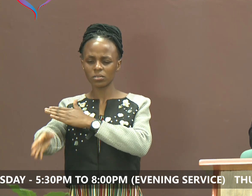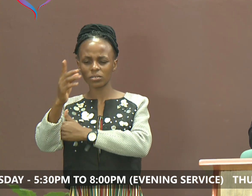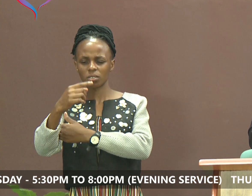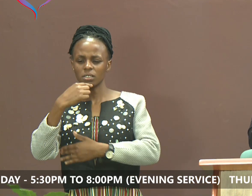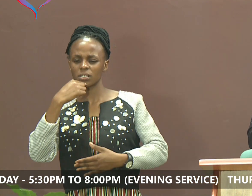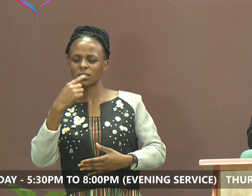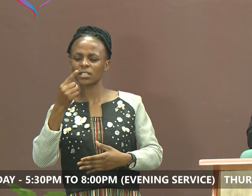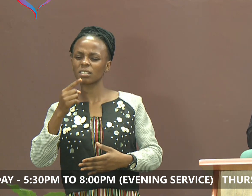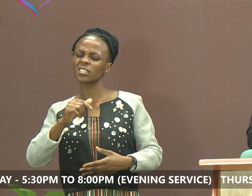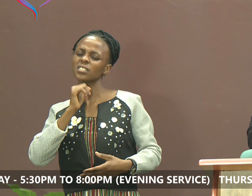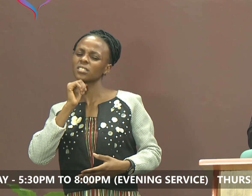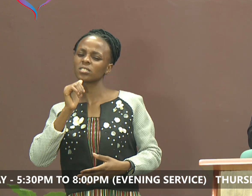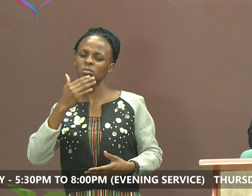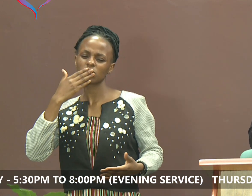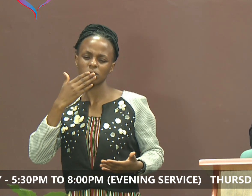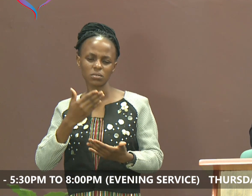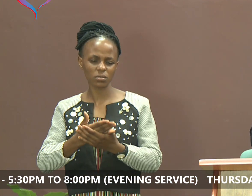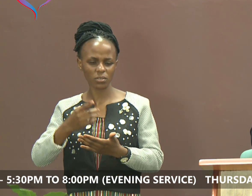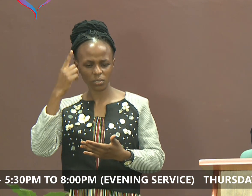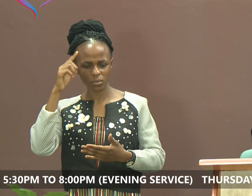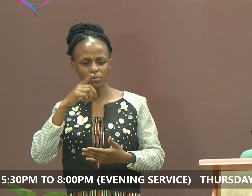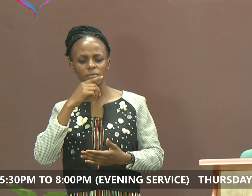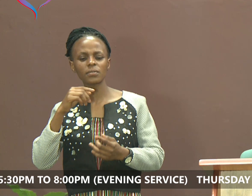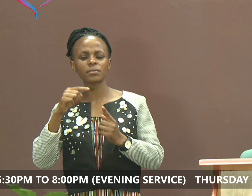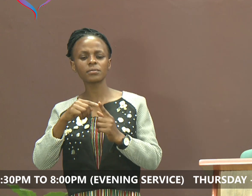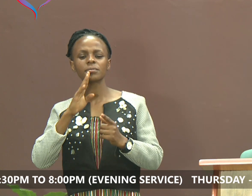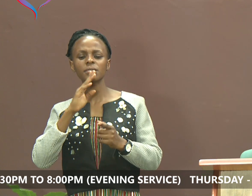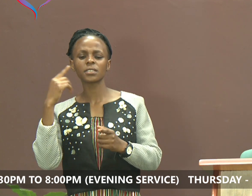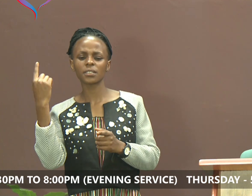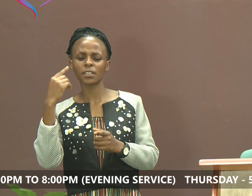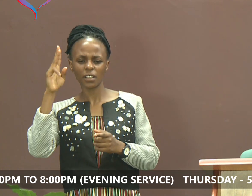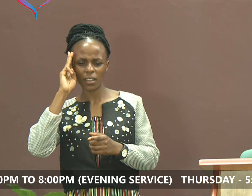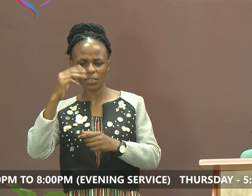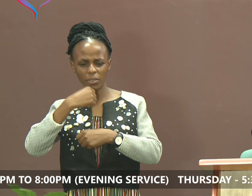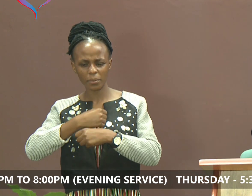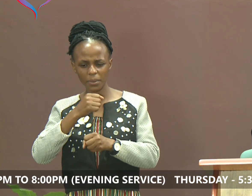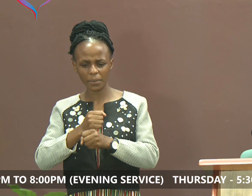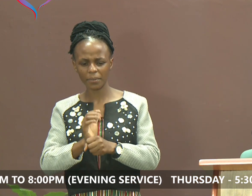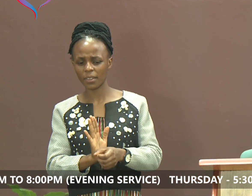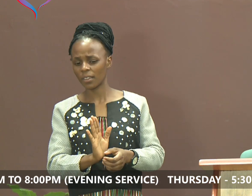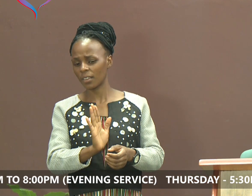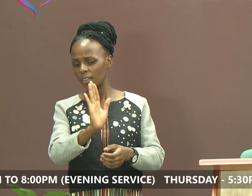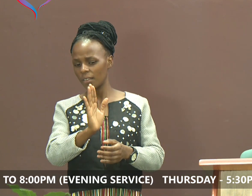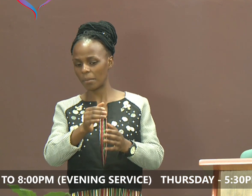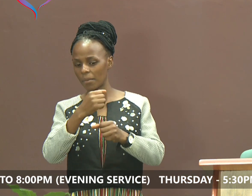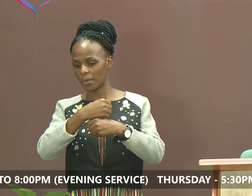man should be alone. I'll make him a helper comparable to him.